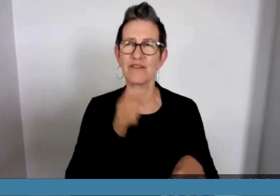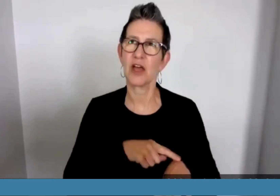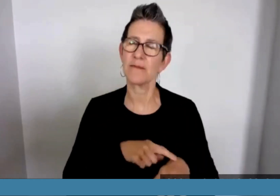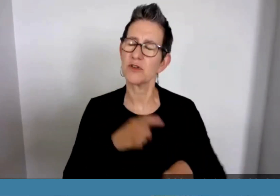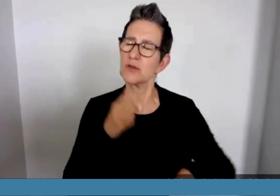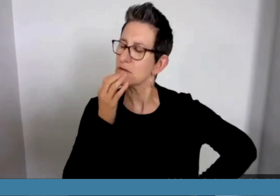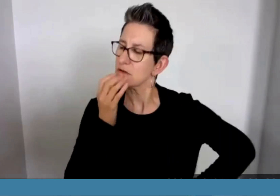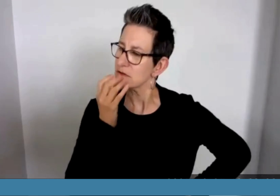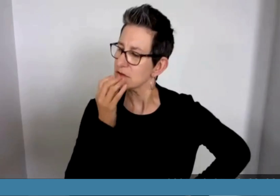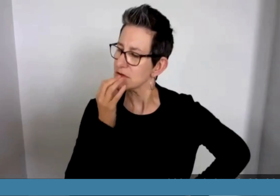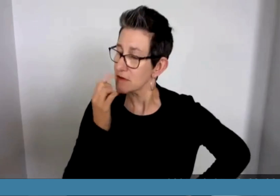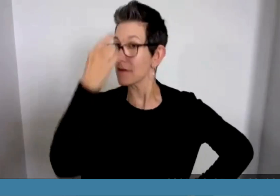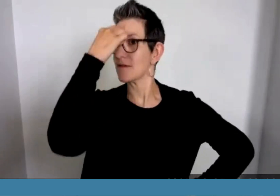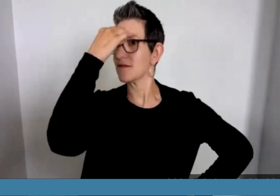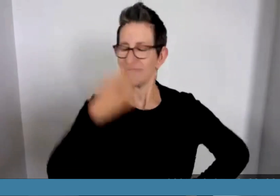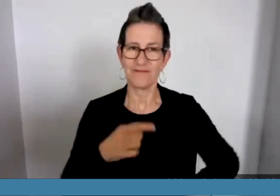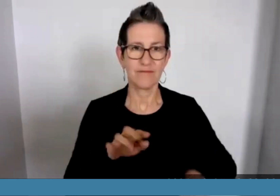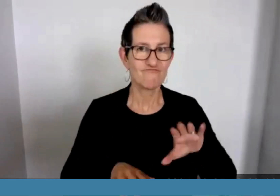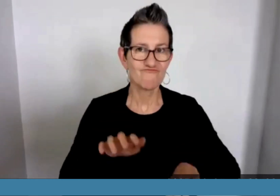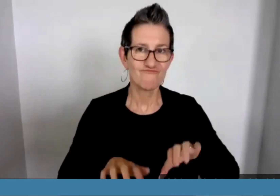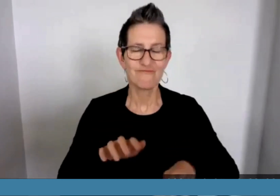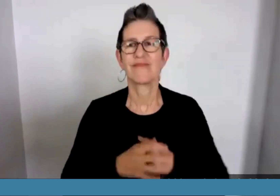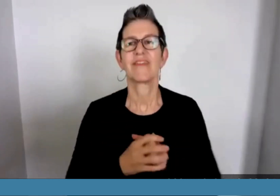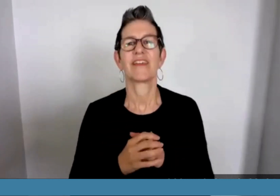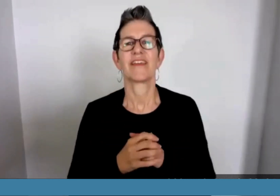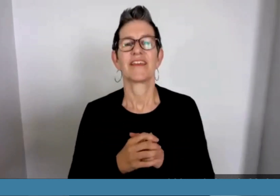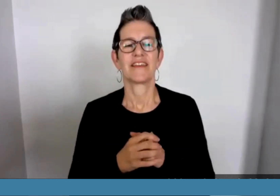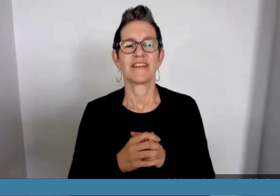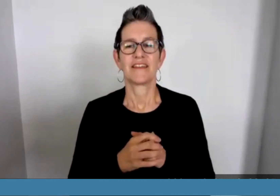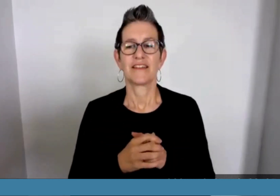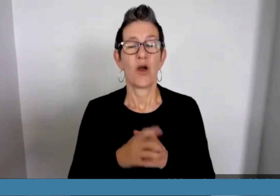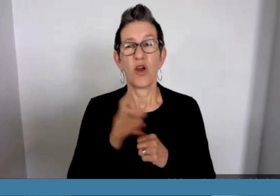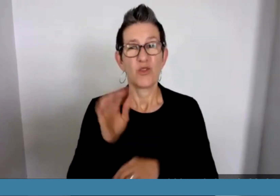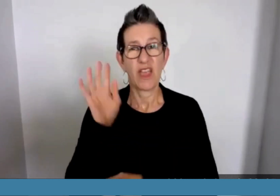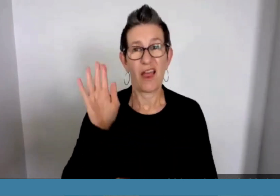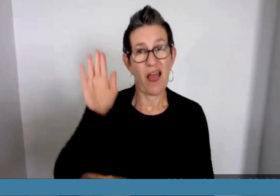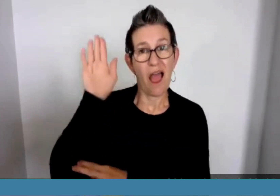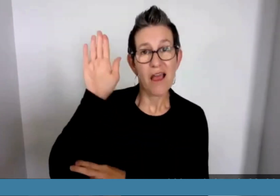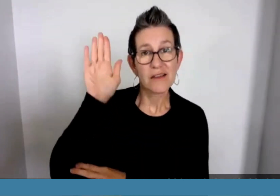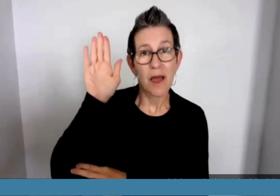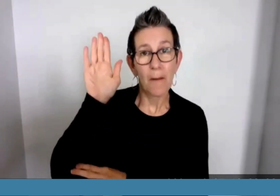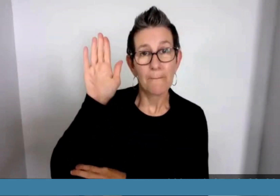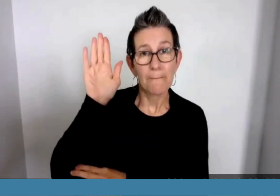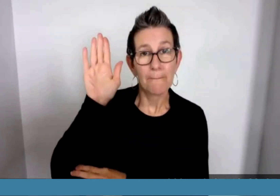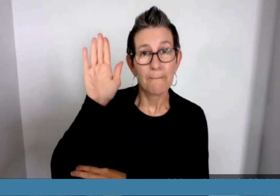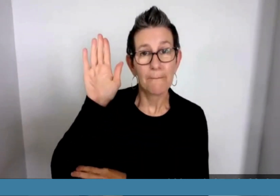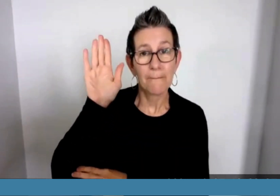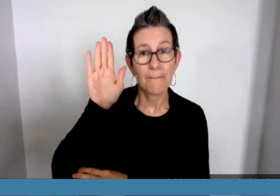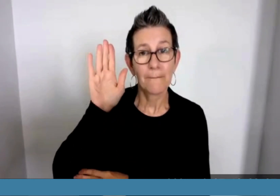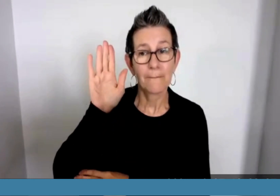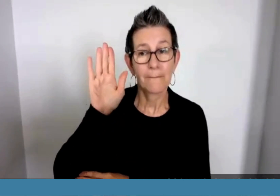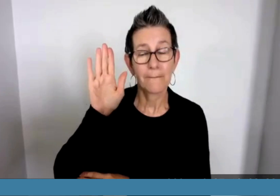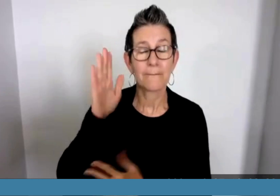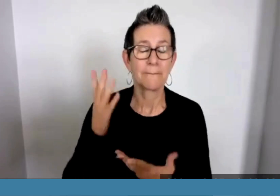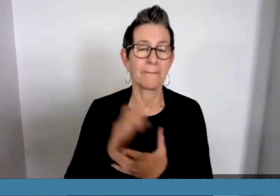into the chat. Also feel free to even just put your hand up to let us know that you've got a question,